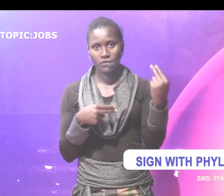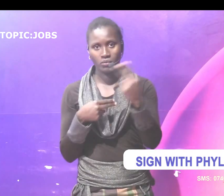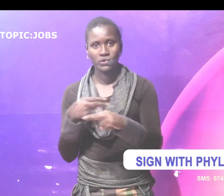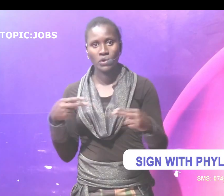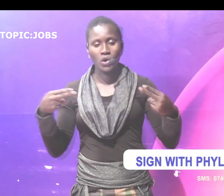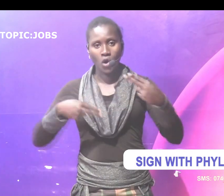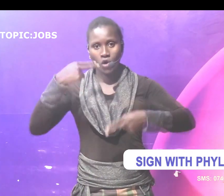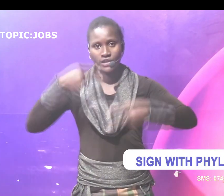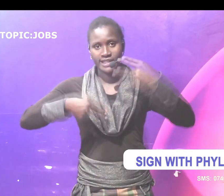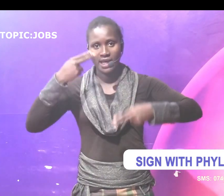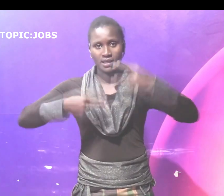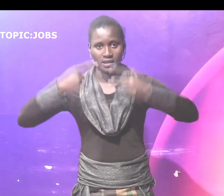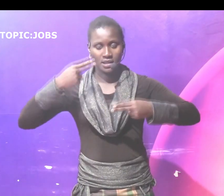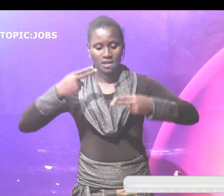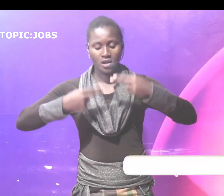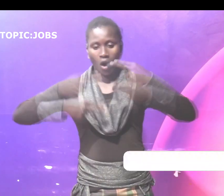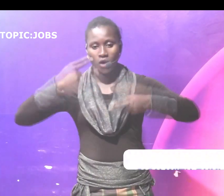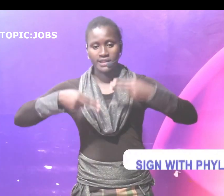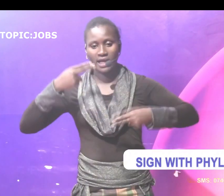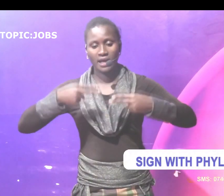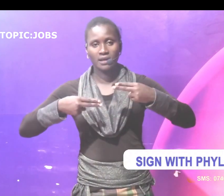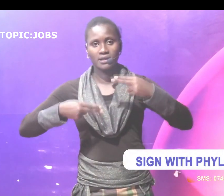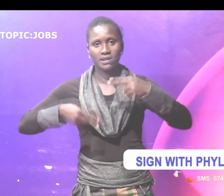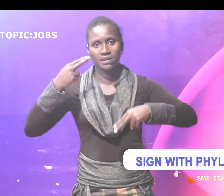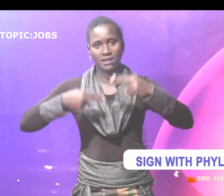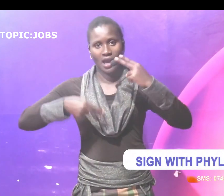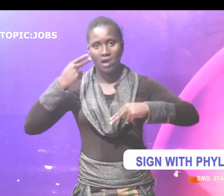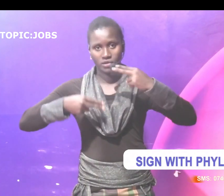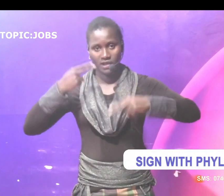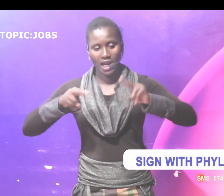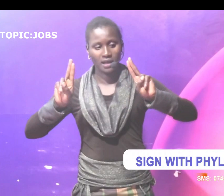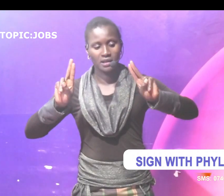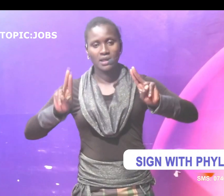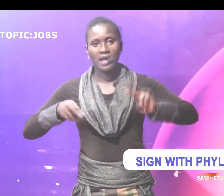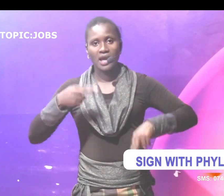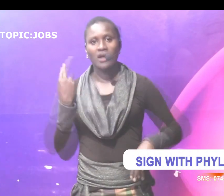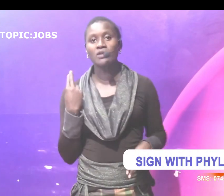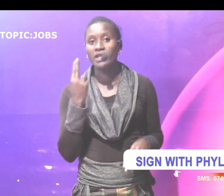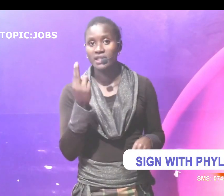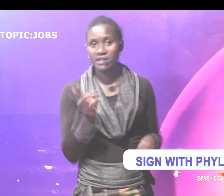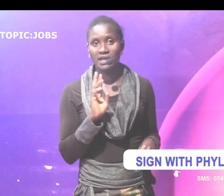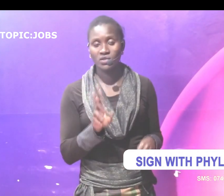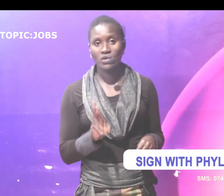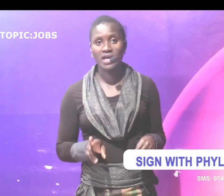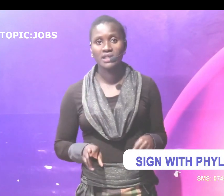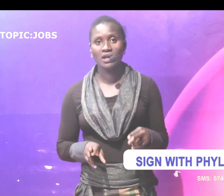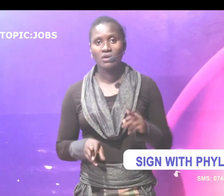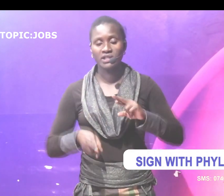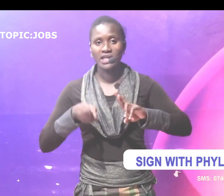So hotel, hotel. This is a hotel. And when it is a restaurant, we'll just use